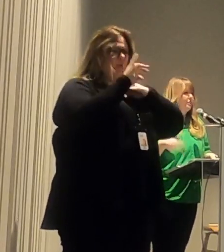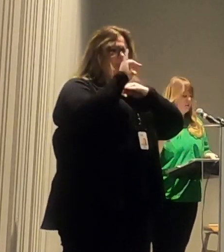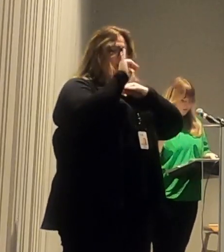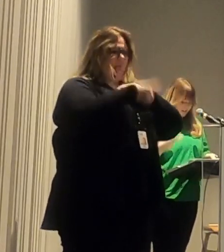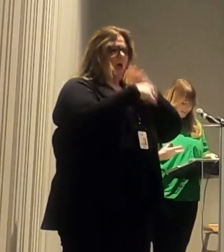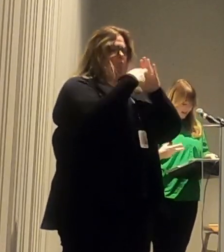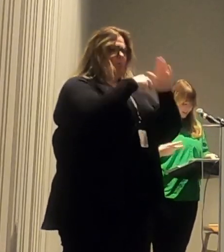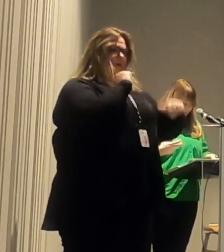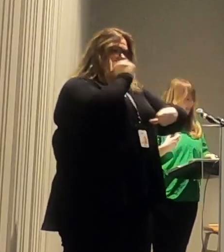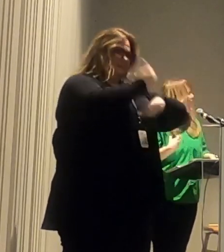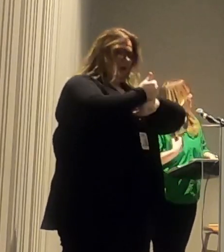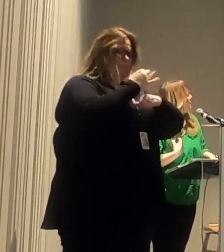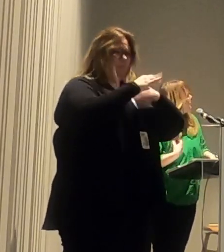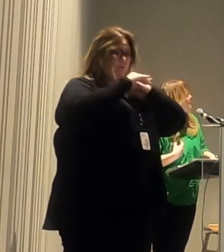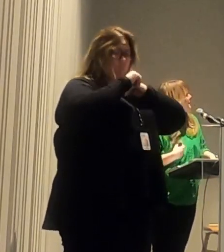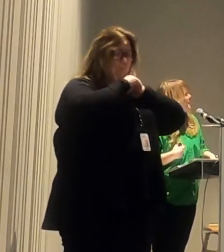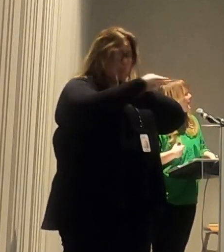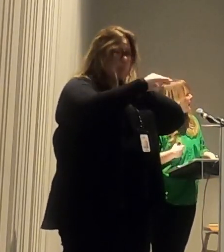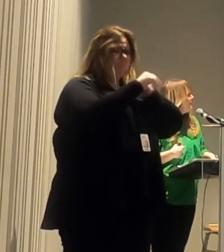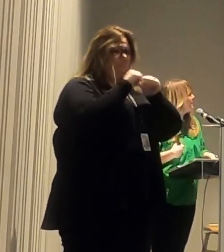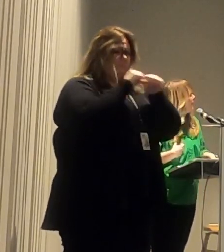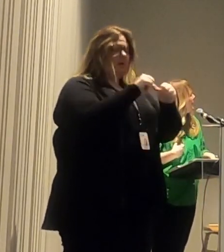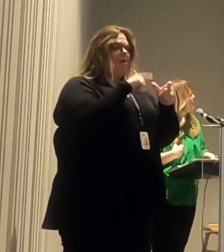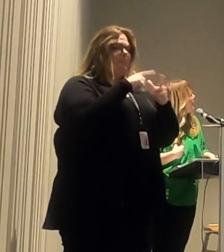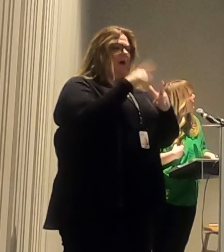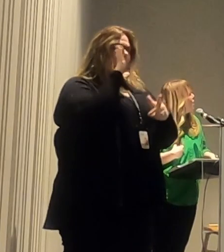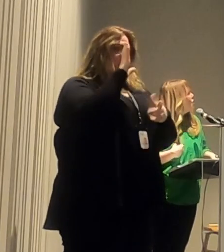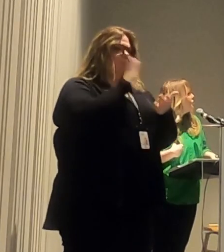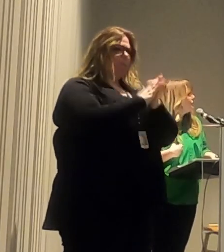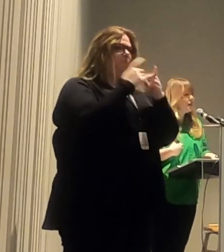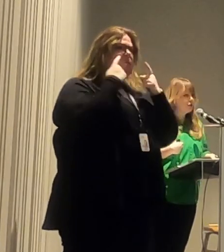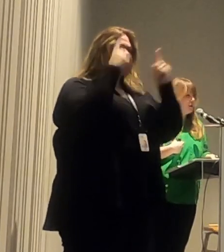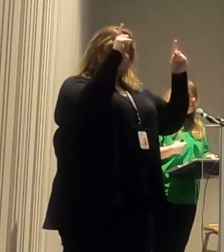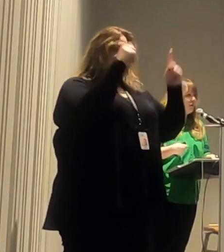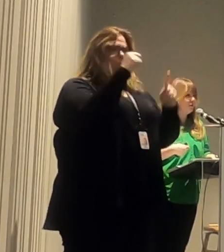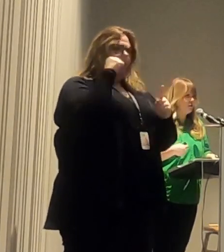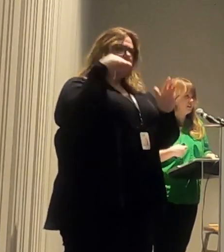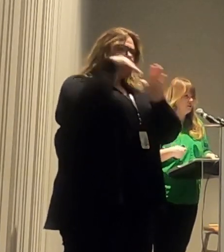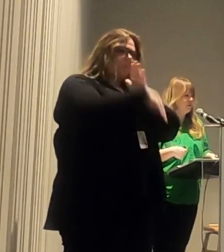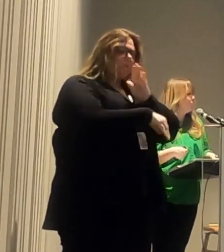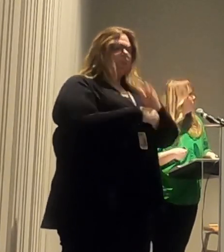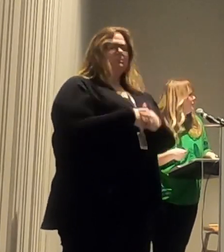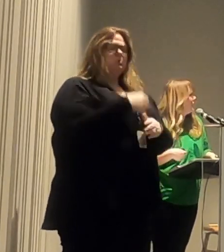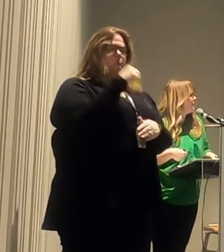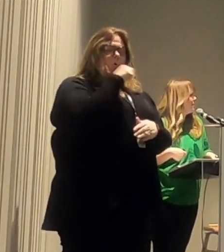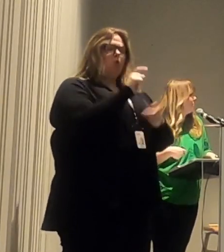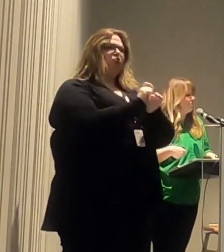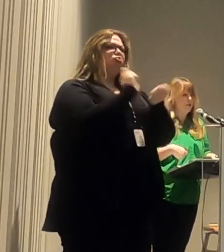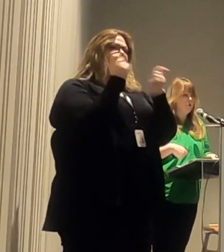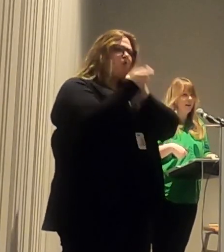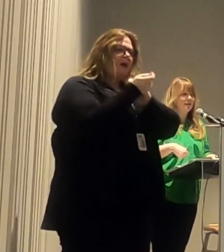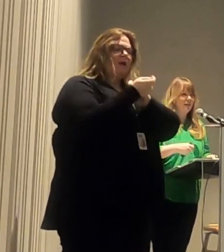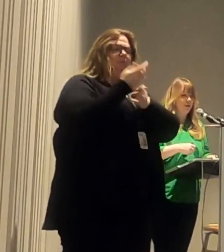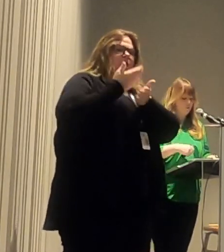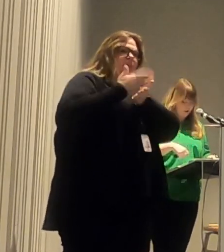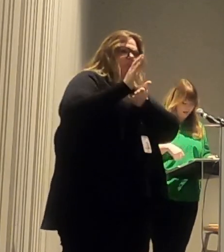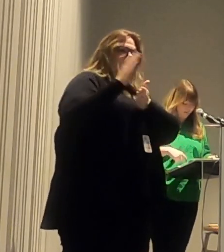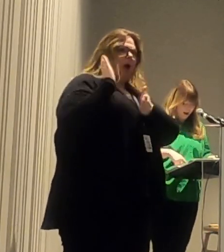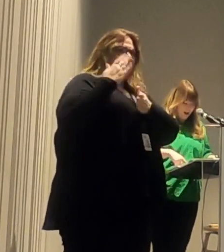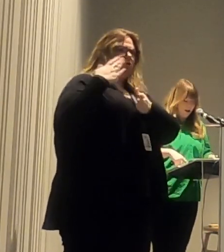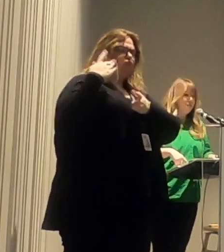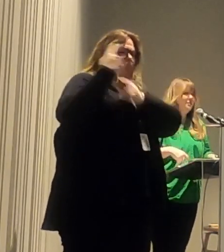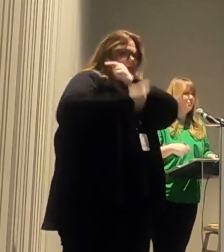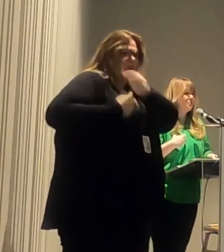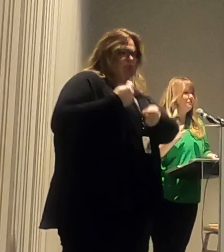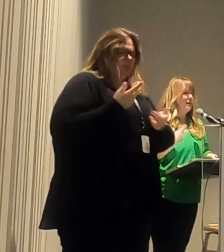the path to success. And you can see that last line there, do not change our traditions or reject them. Beware, take